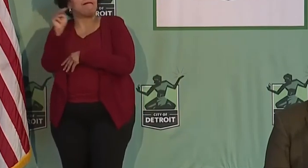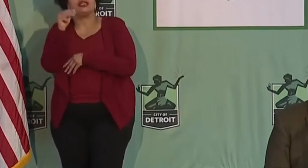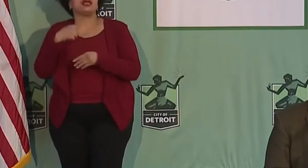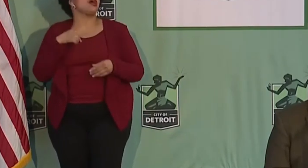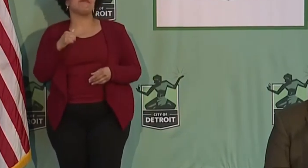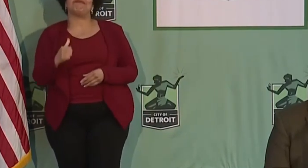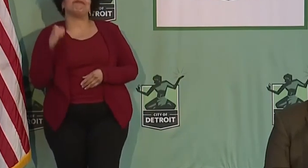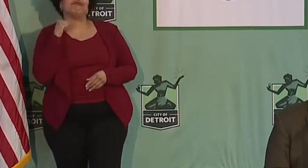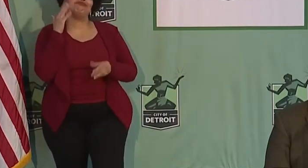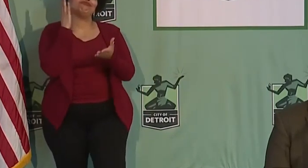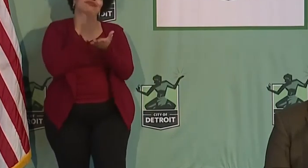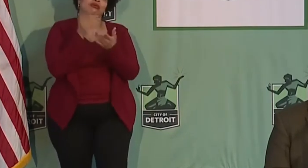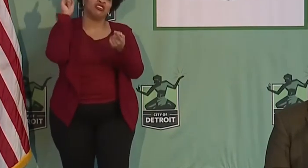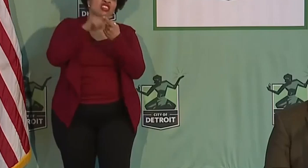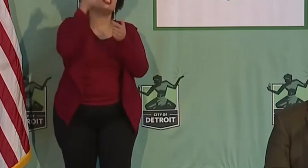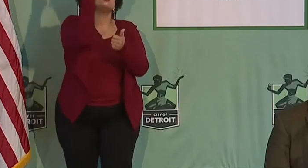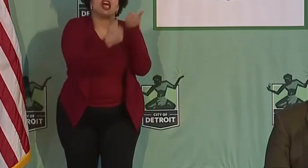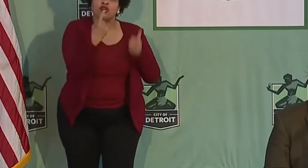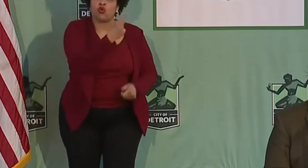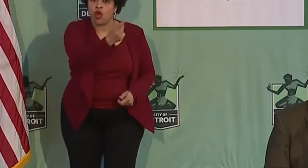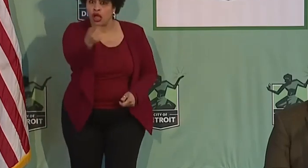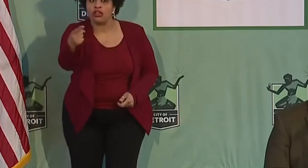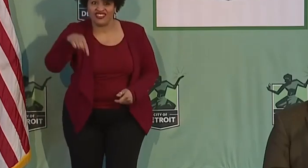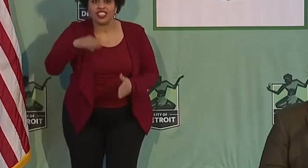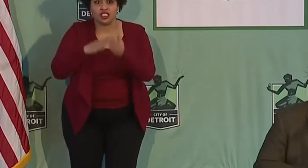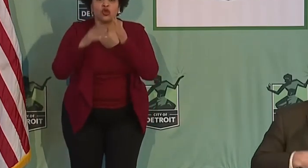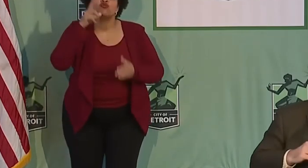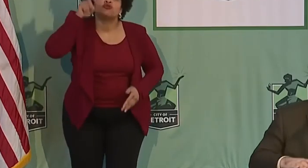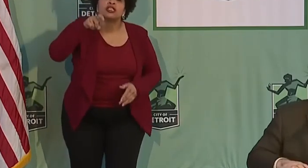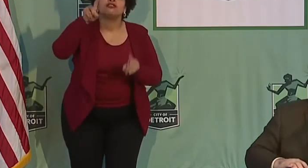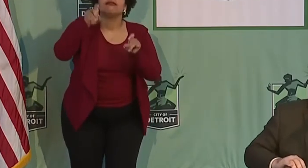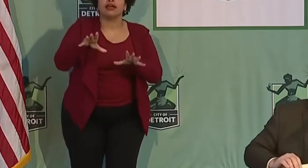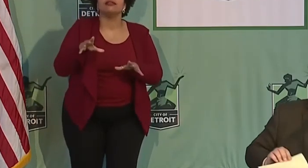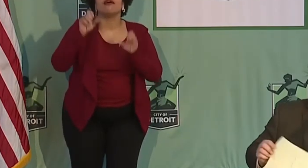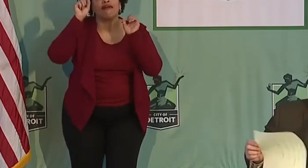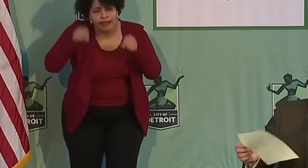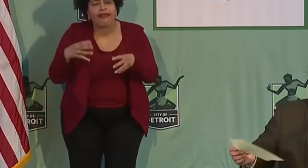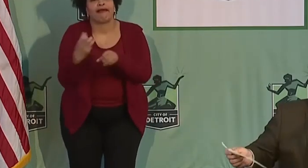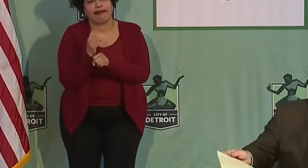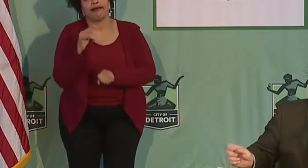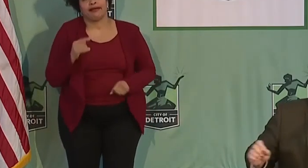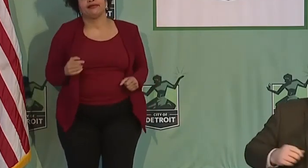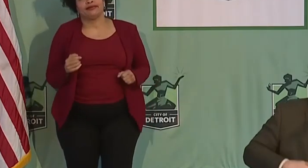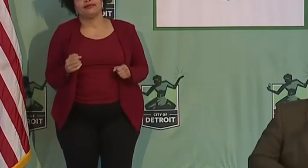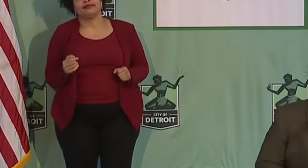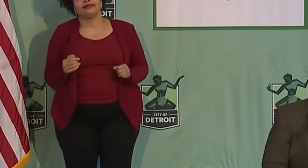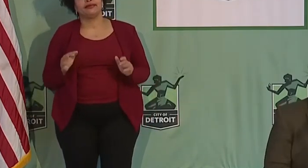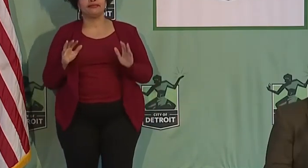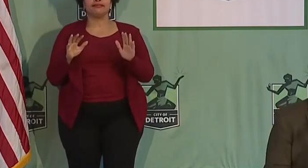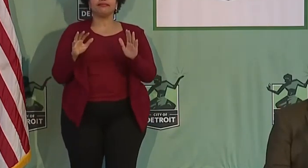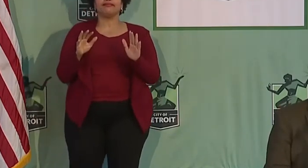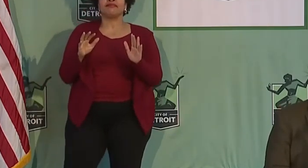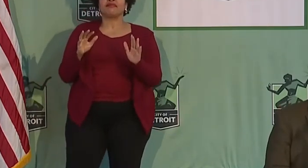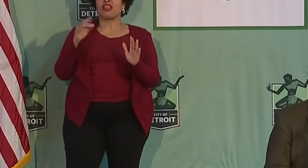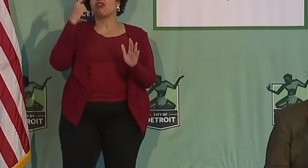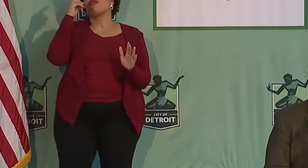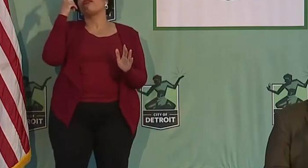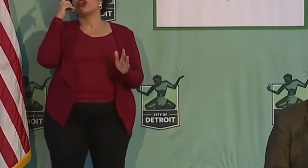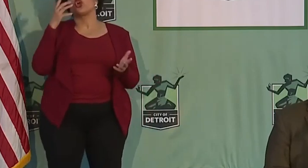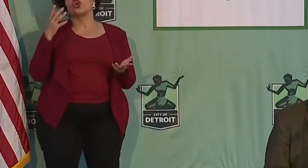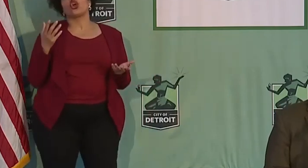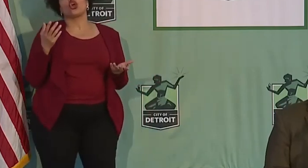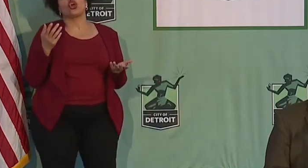stop until everyone in this city who needs a test can get a test. As far